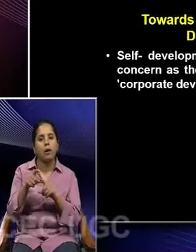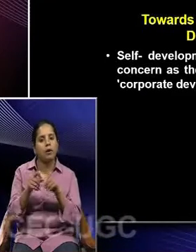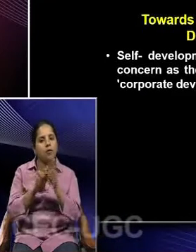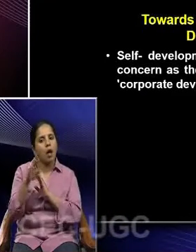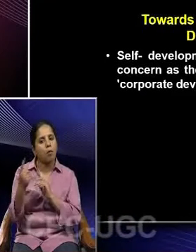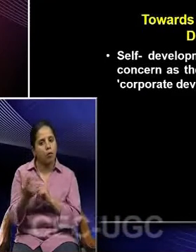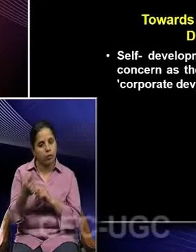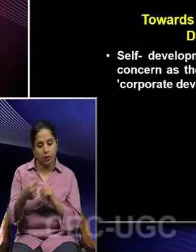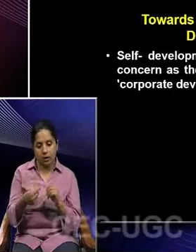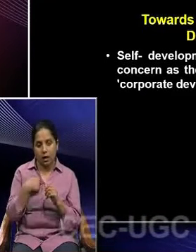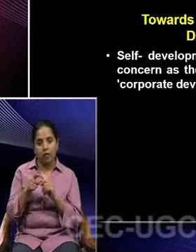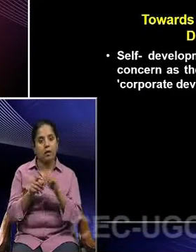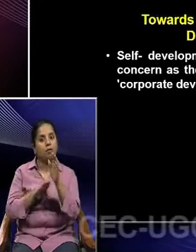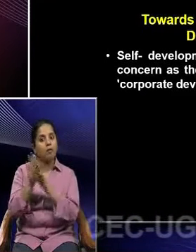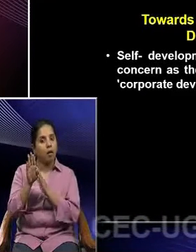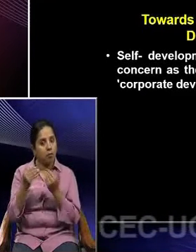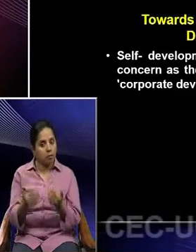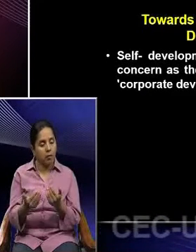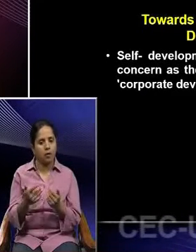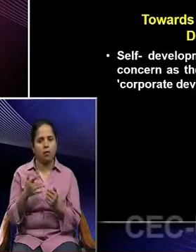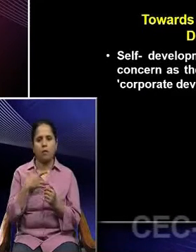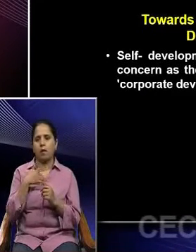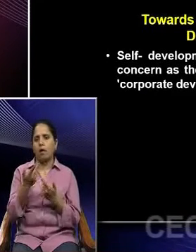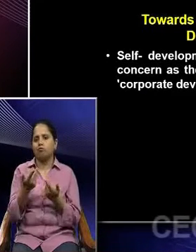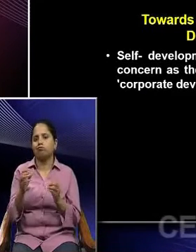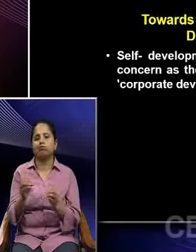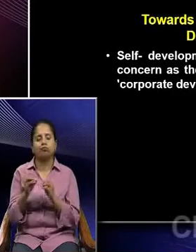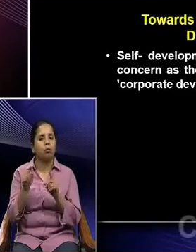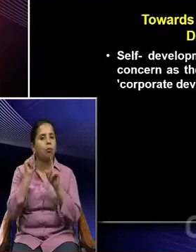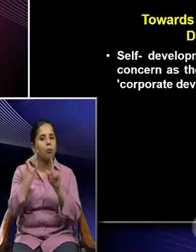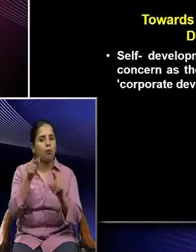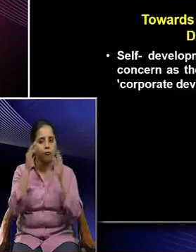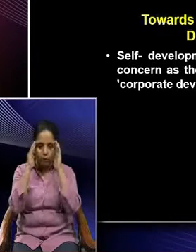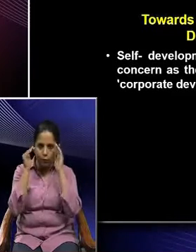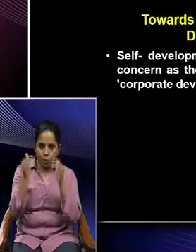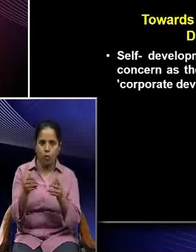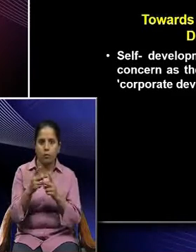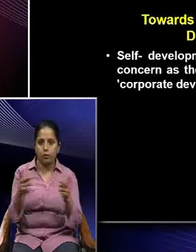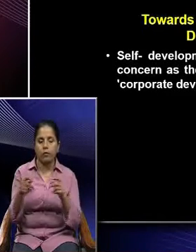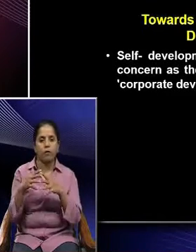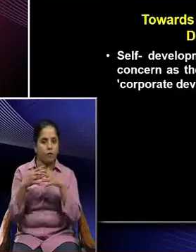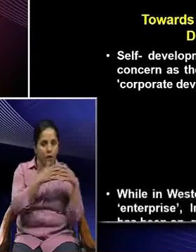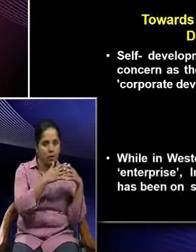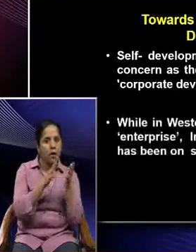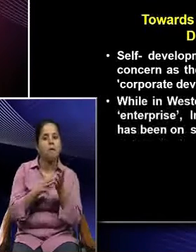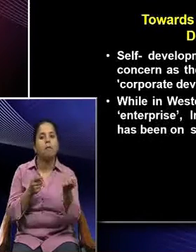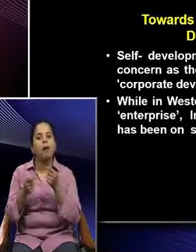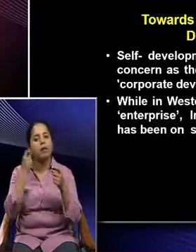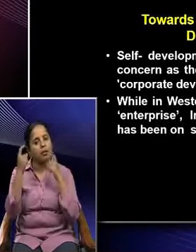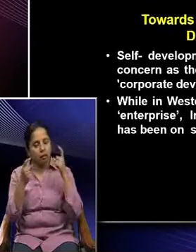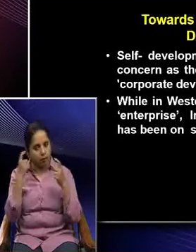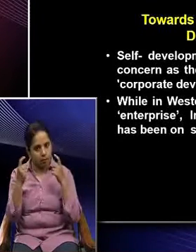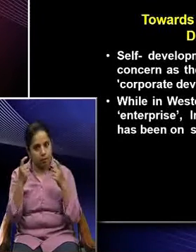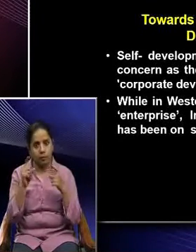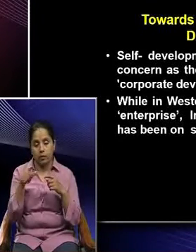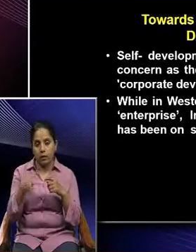So self-development was something which was not at all the point of focus for Western management thinkers.